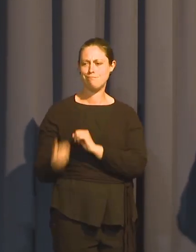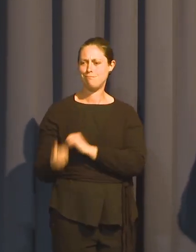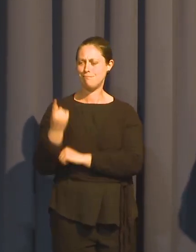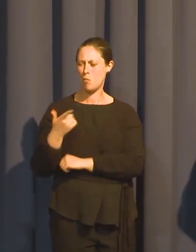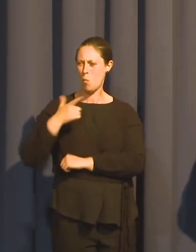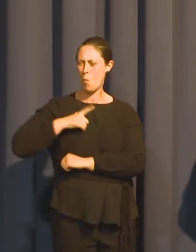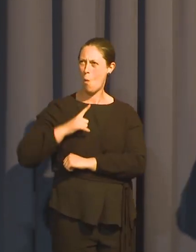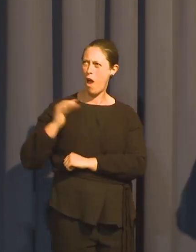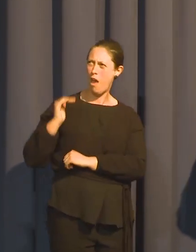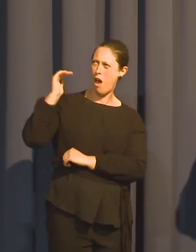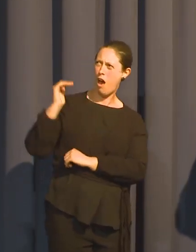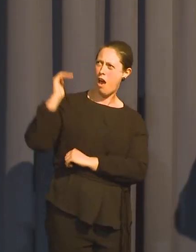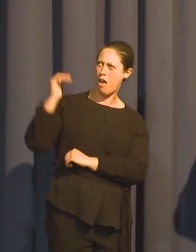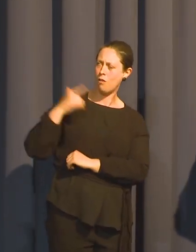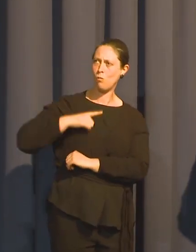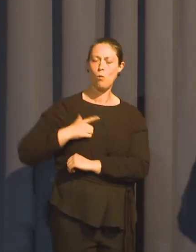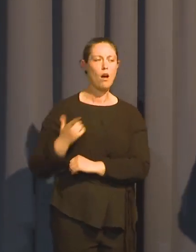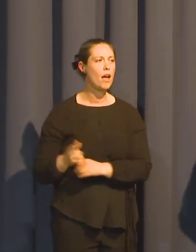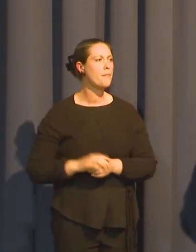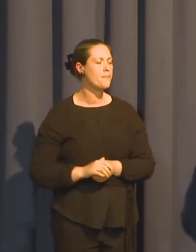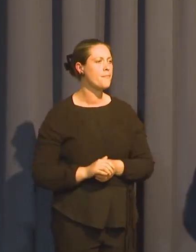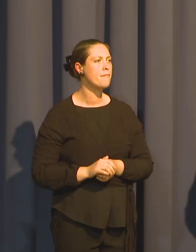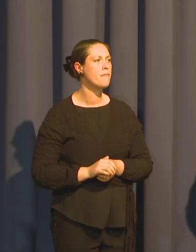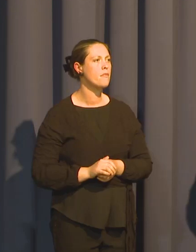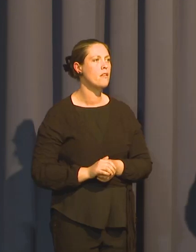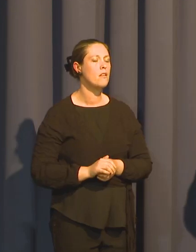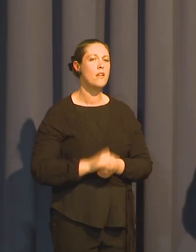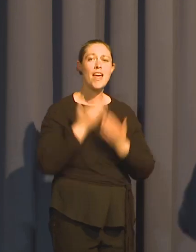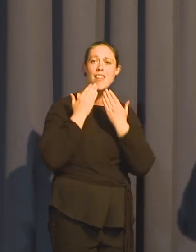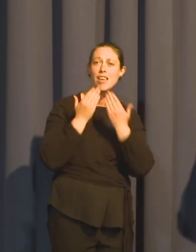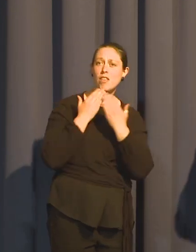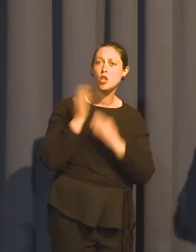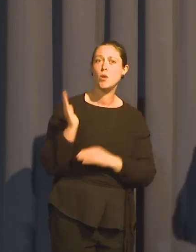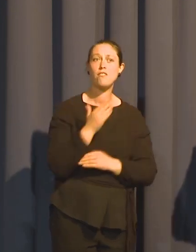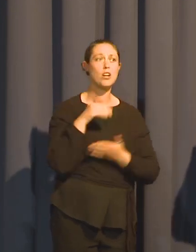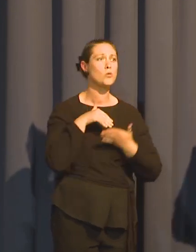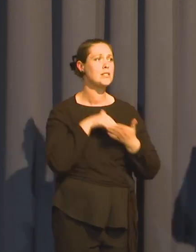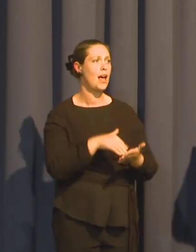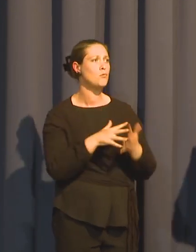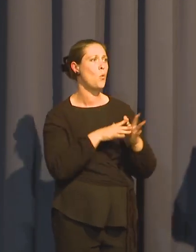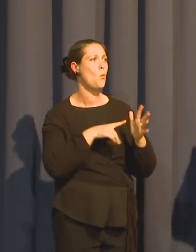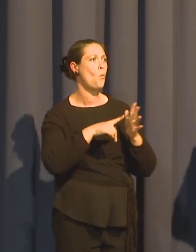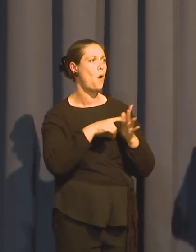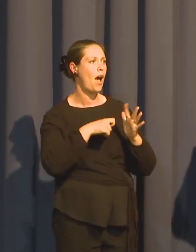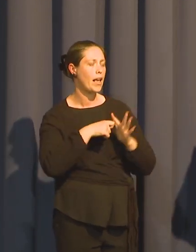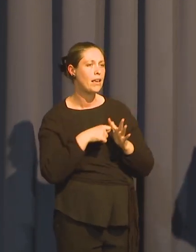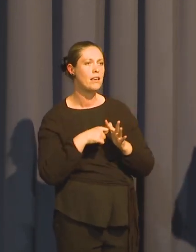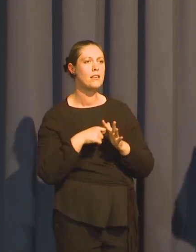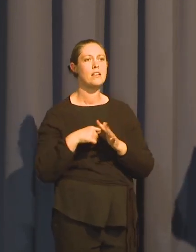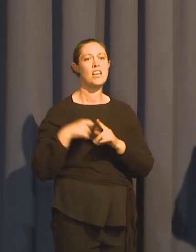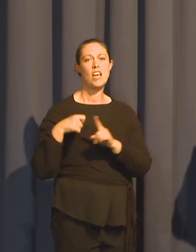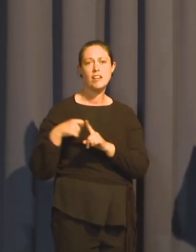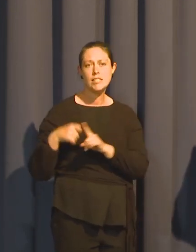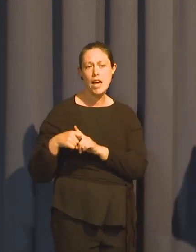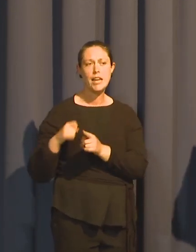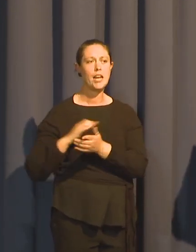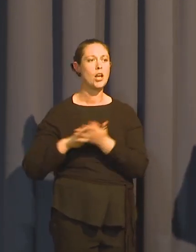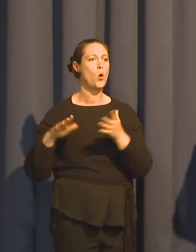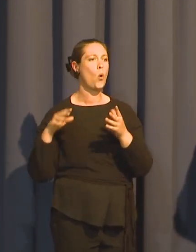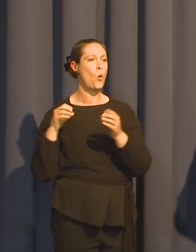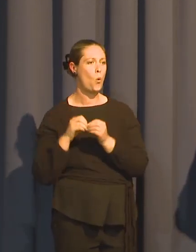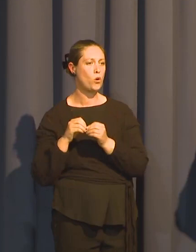I want to thank everyone who has helped the Waikouaiti, Karitane and Hawksbury Village communities in recent